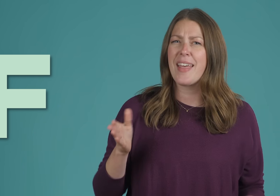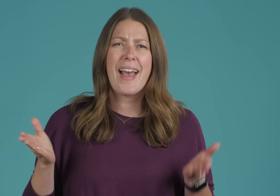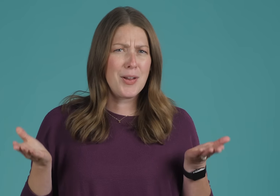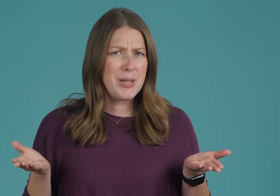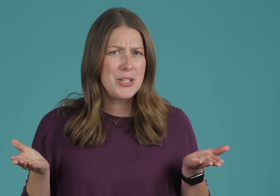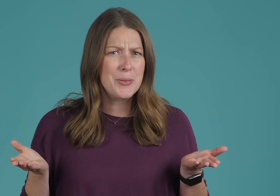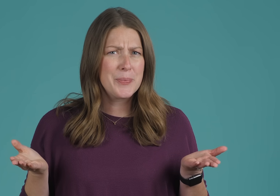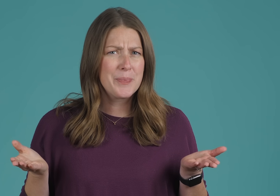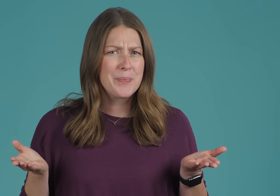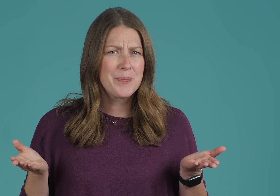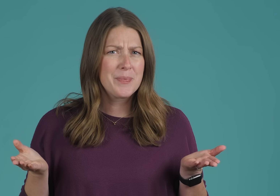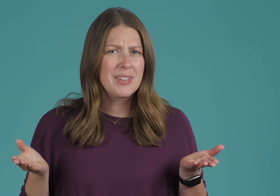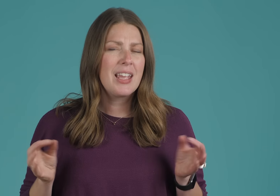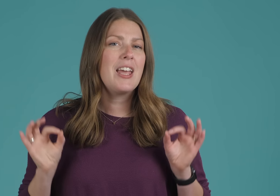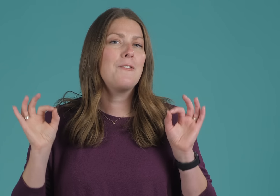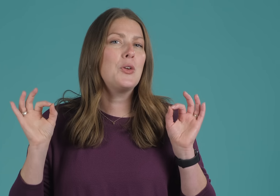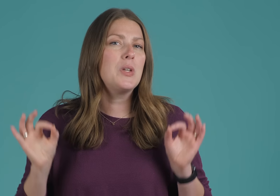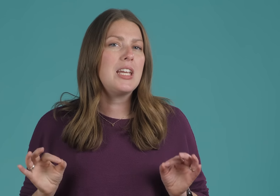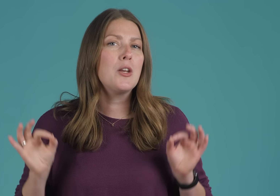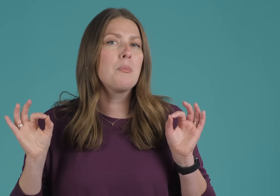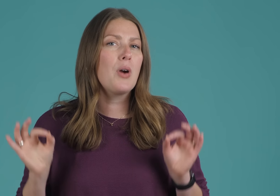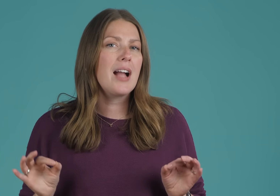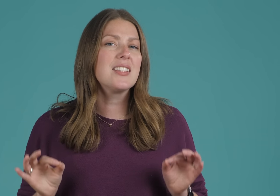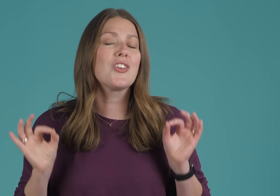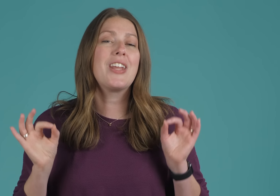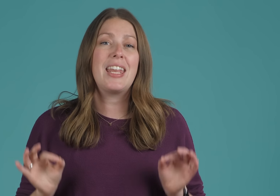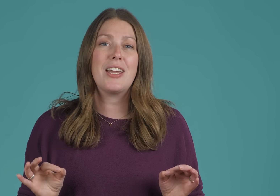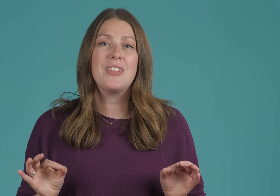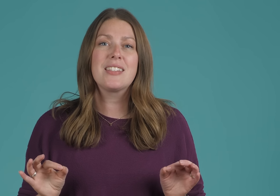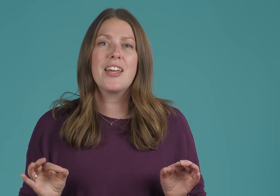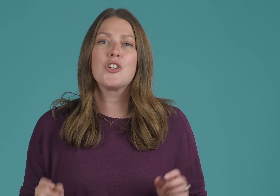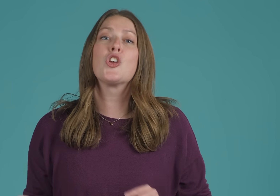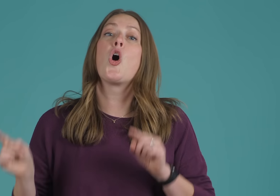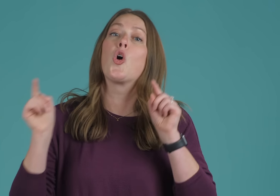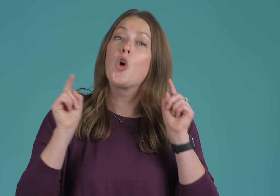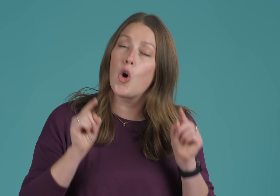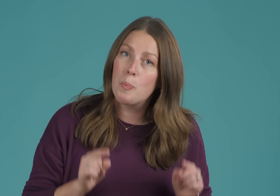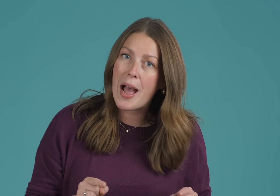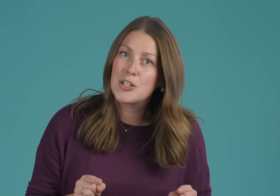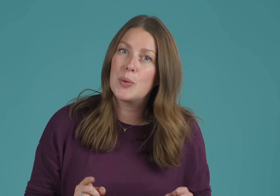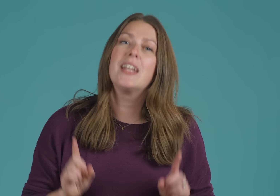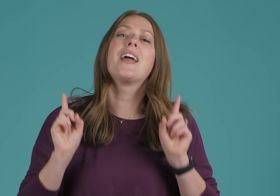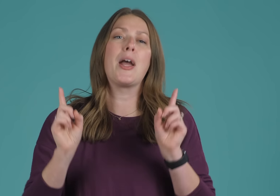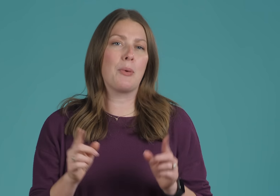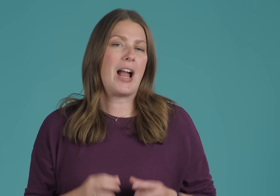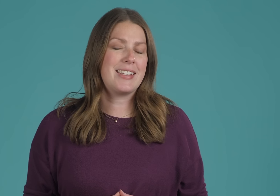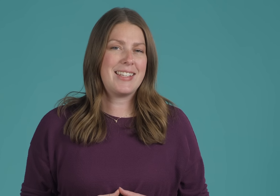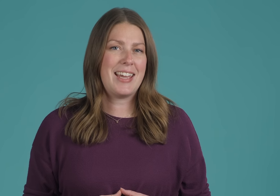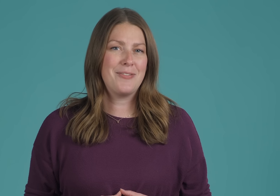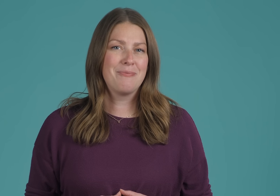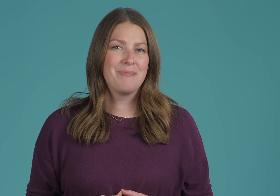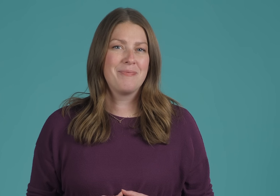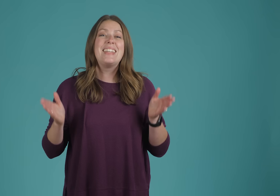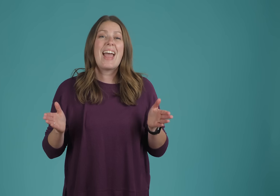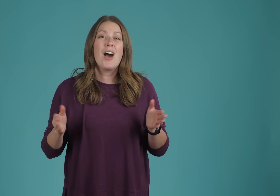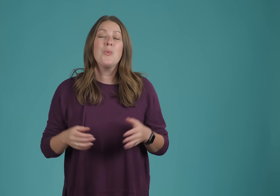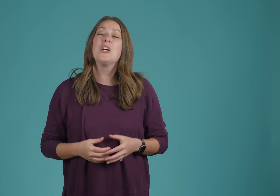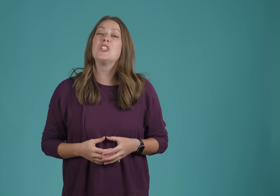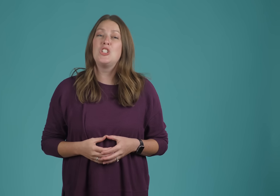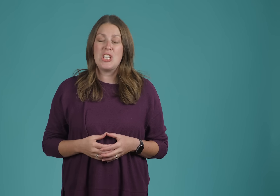How'd we do? If you need practice on any of these letters, go back to it and practice again. Now, G